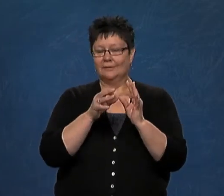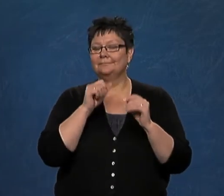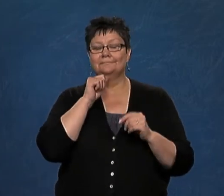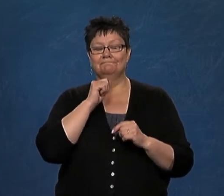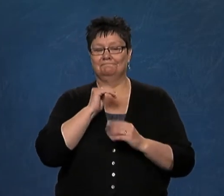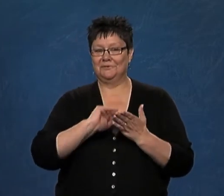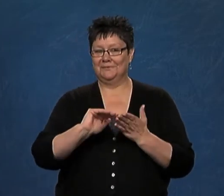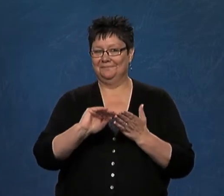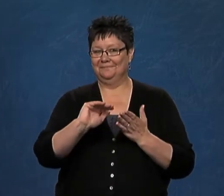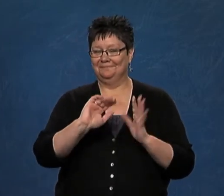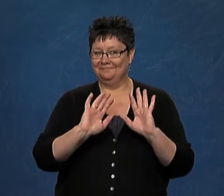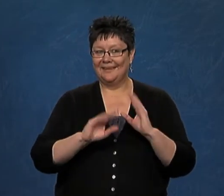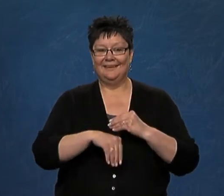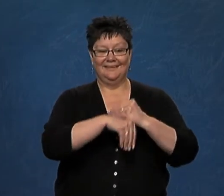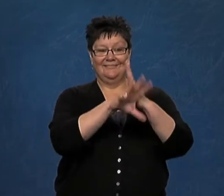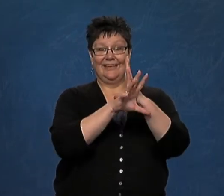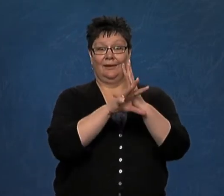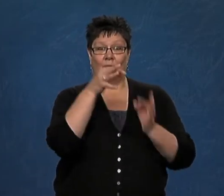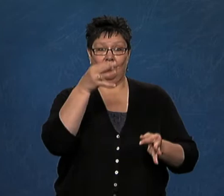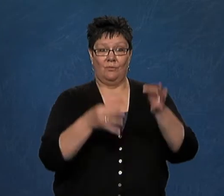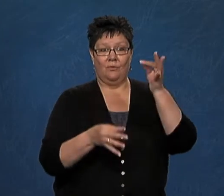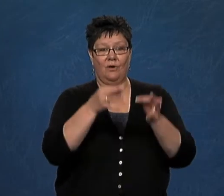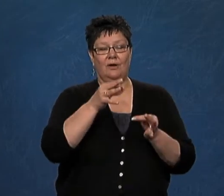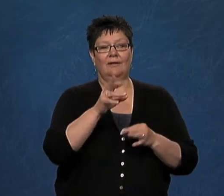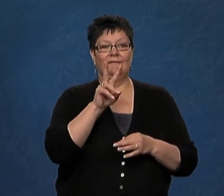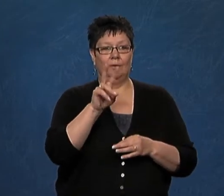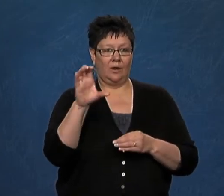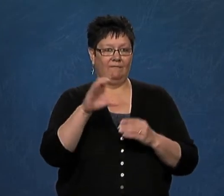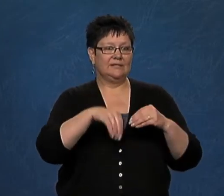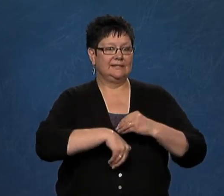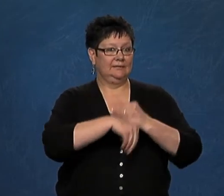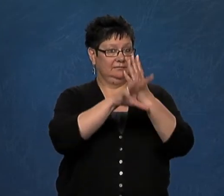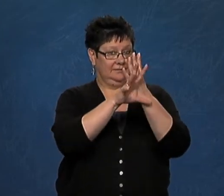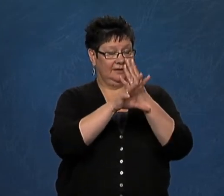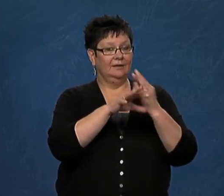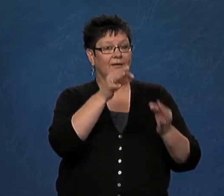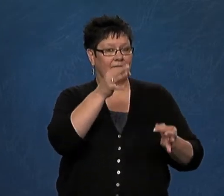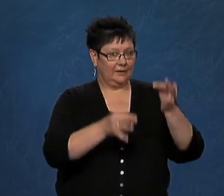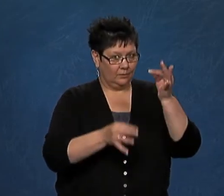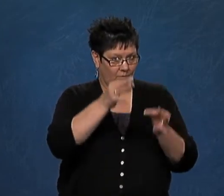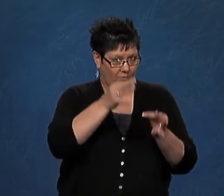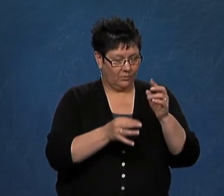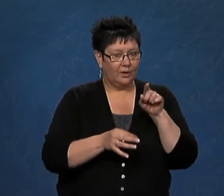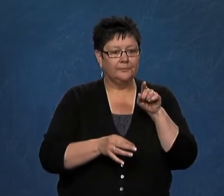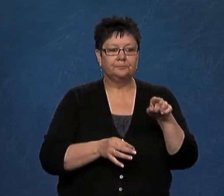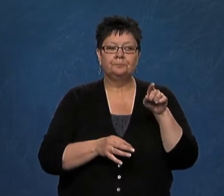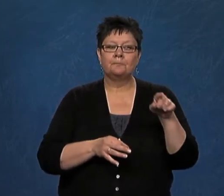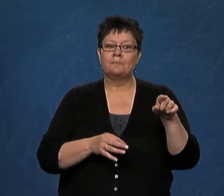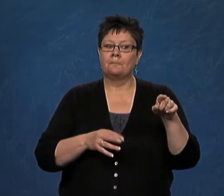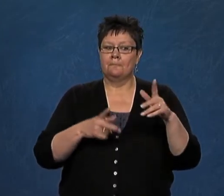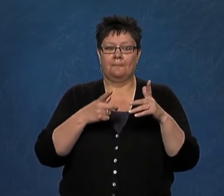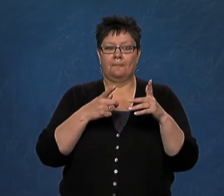Now then we have video conferencing. It's video conferencing in court.